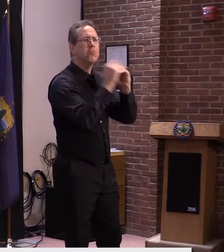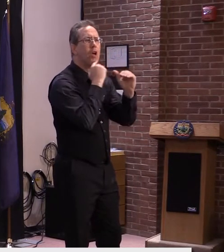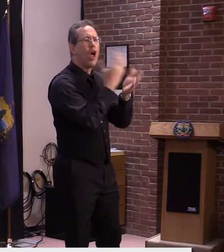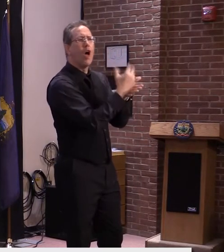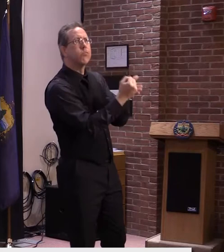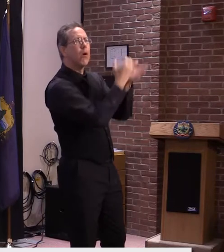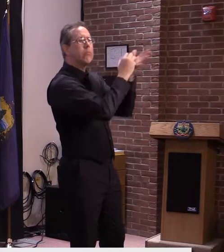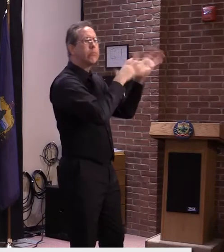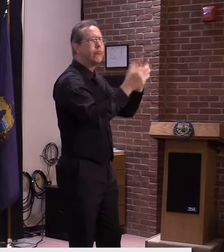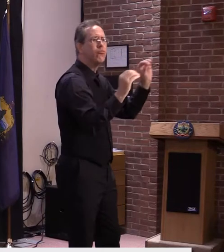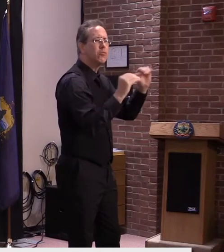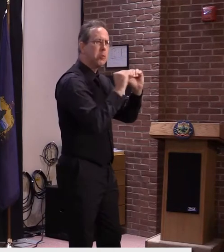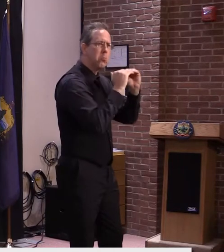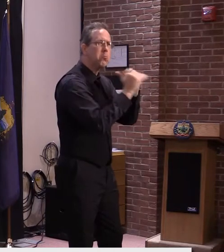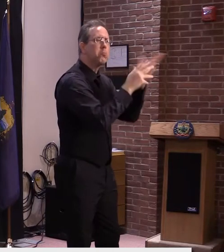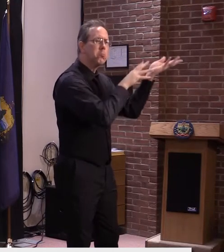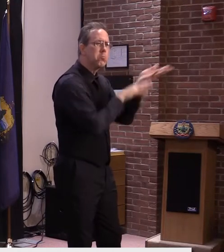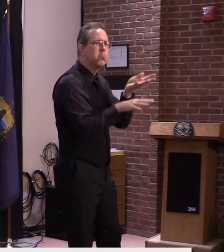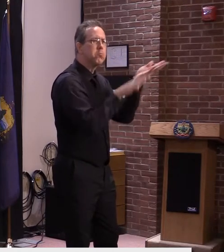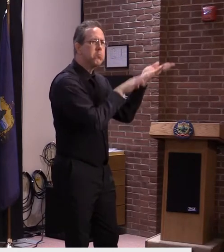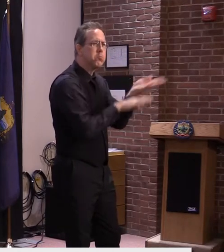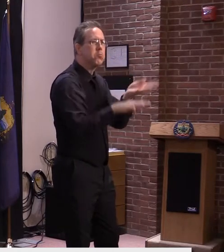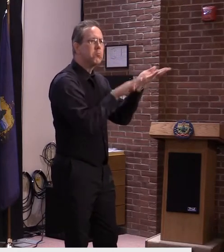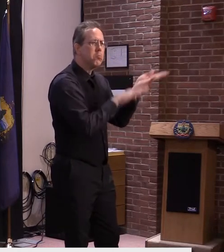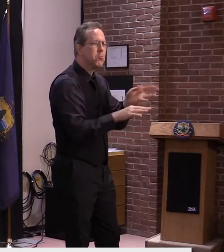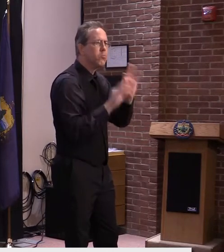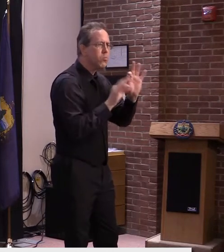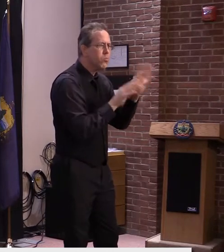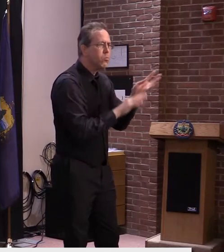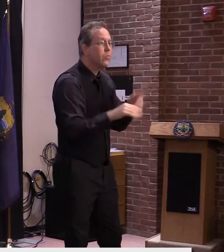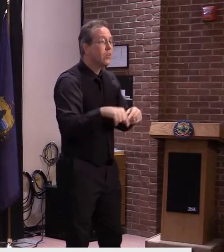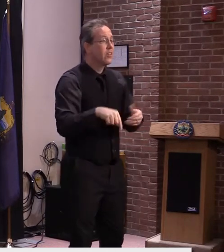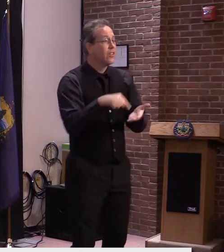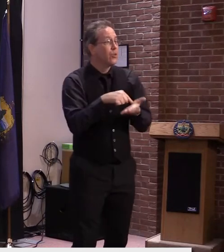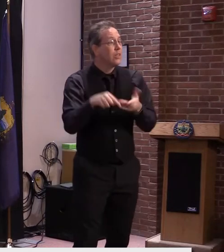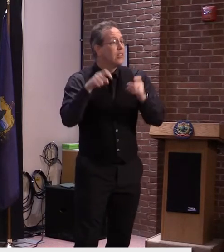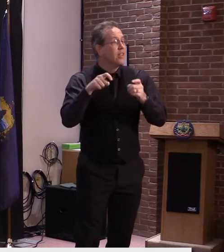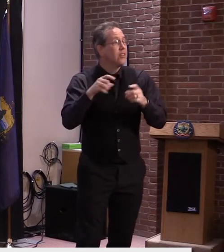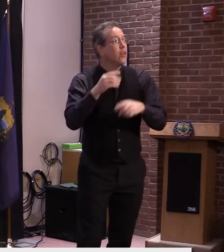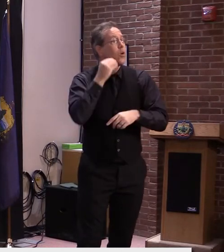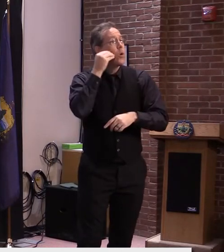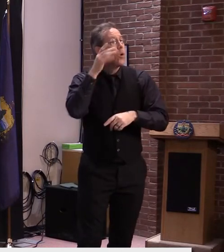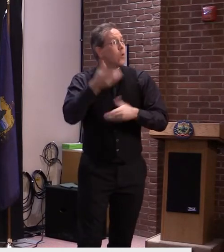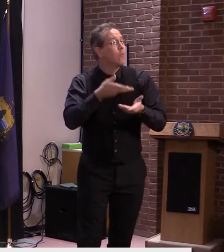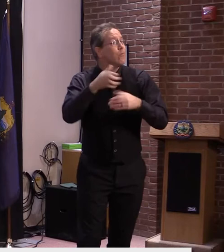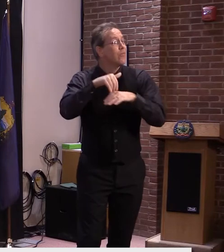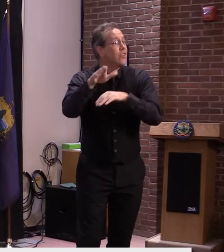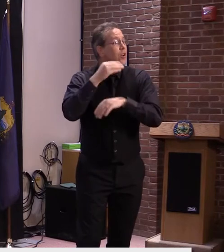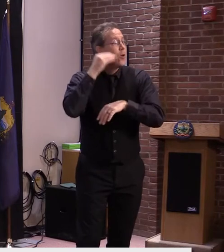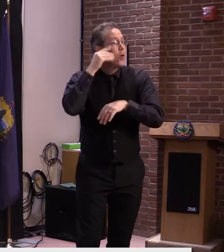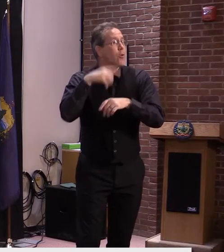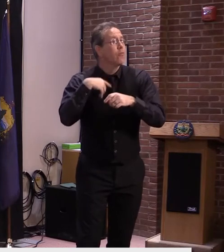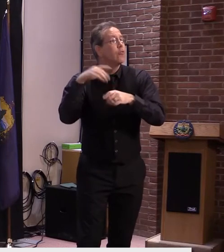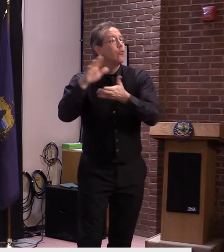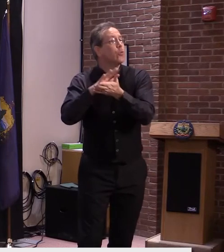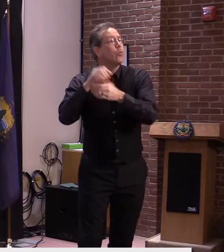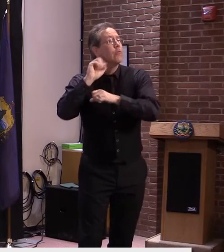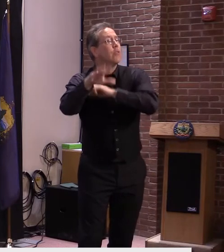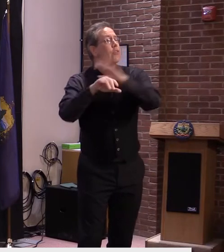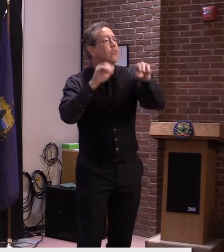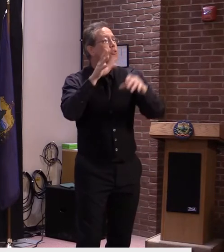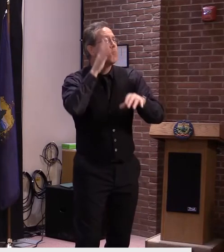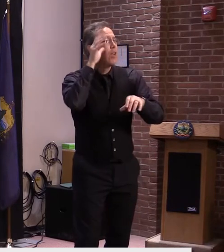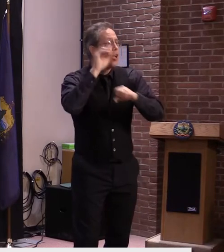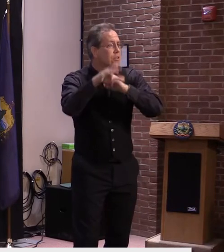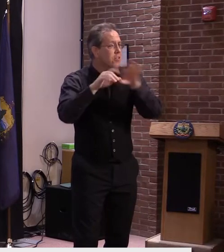So this week we announced the expansion of test at home to include independent schools. They are able to order those tests